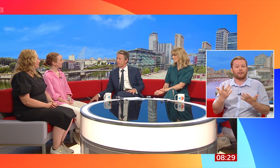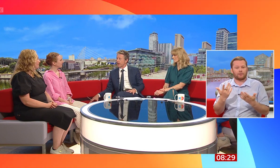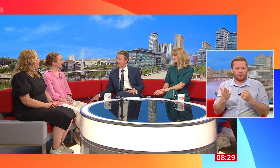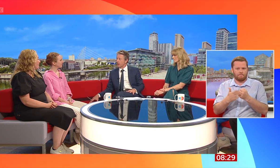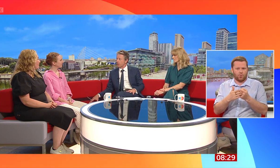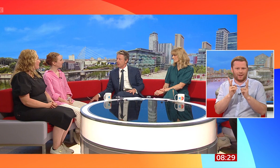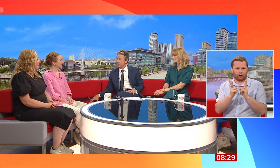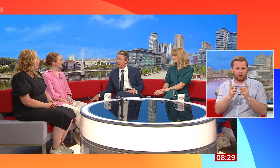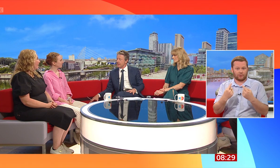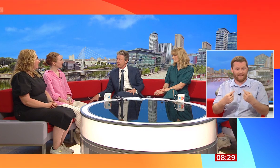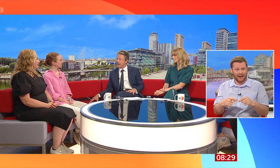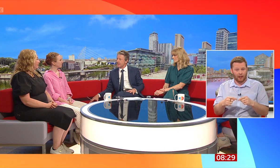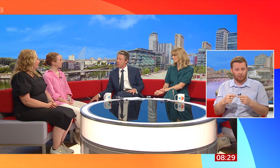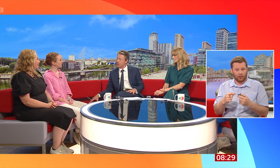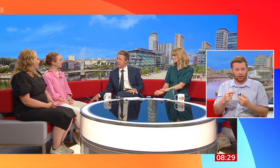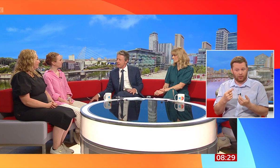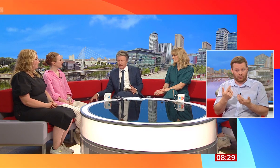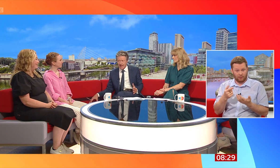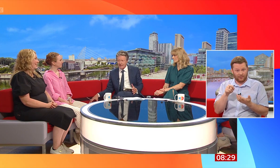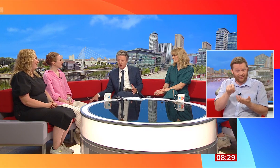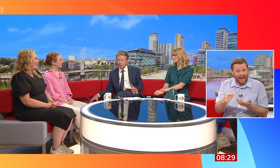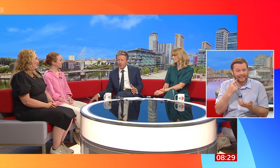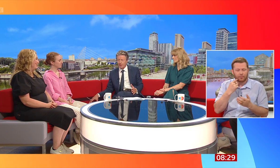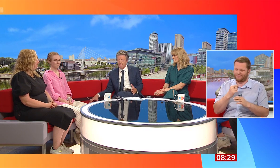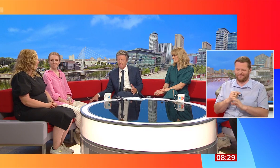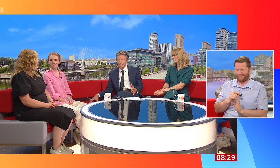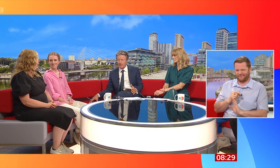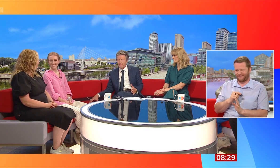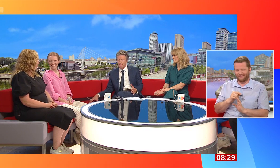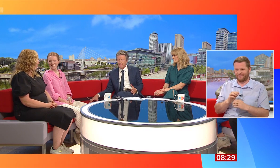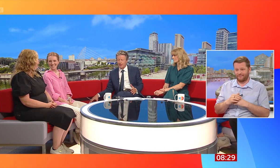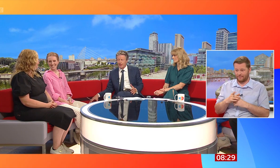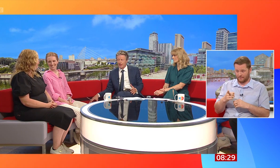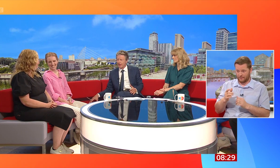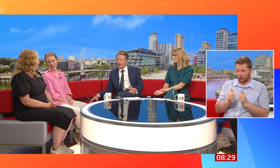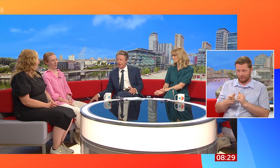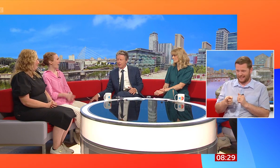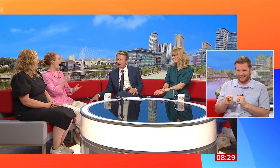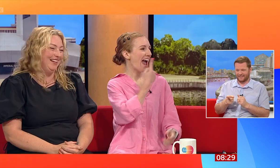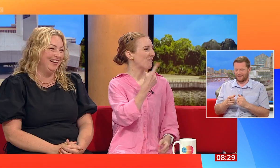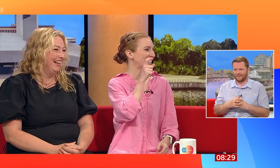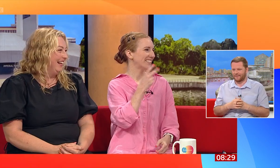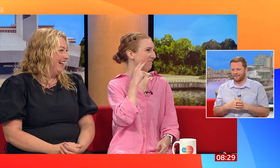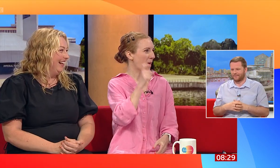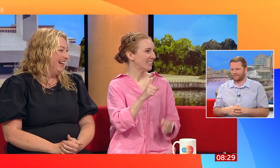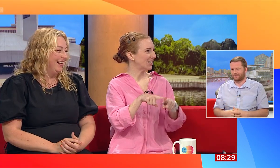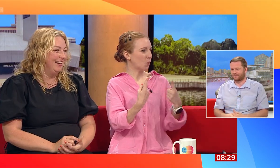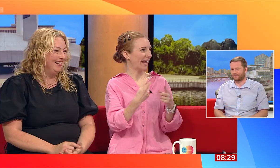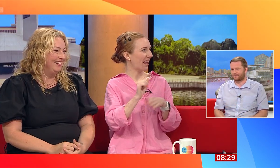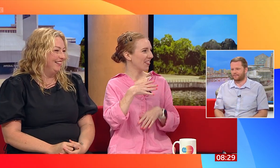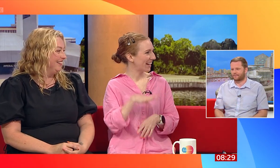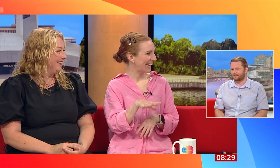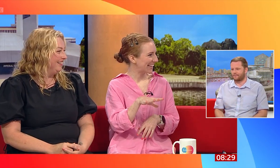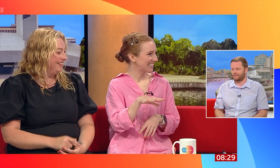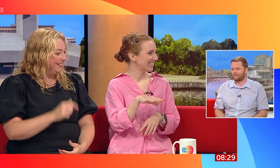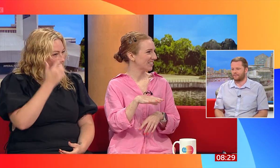interpreters being available. Is it that simple? I mean, is it that It's simple? not that simple. No. Would you say it's that simple? No. No, every deaf